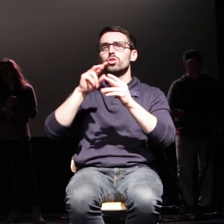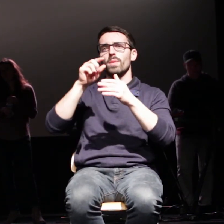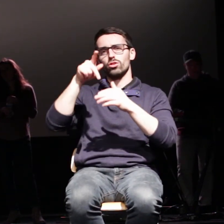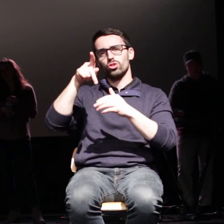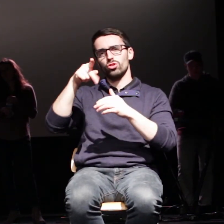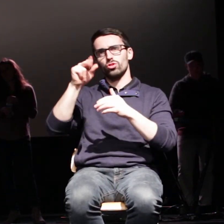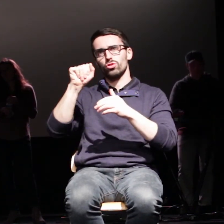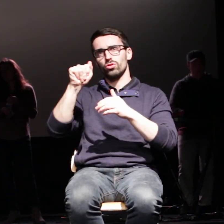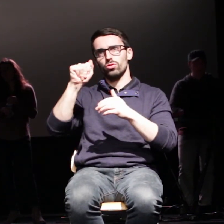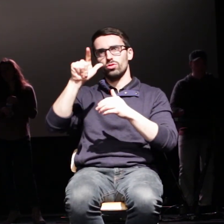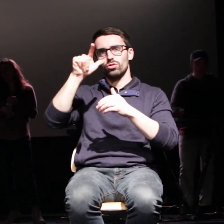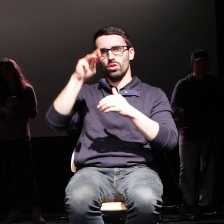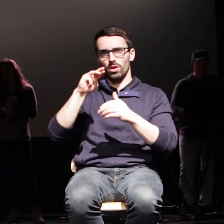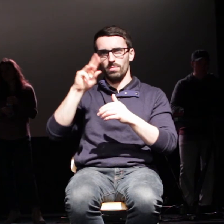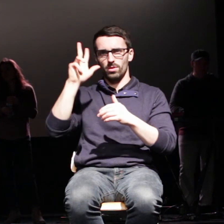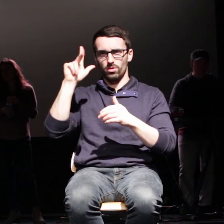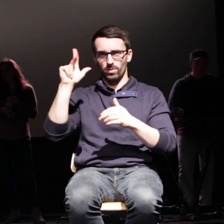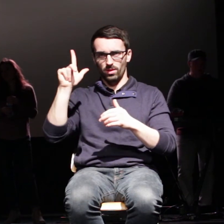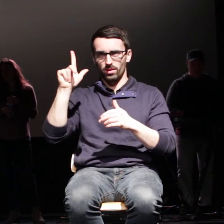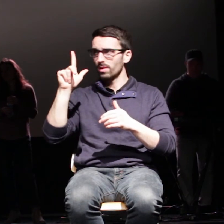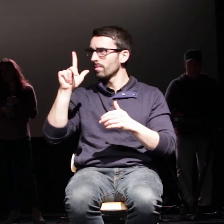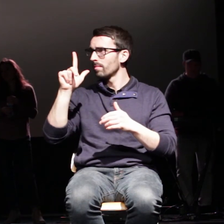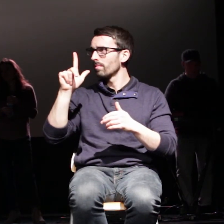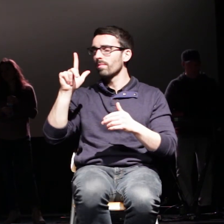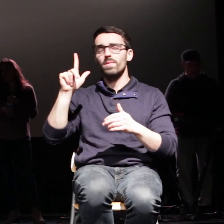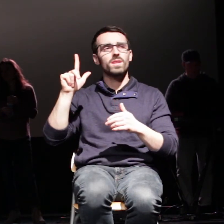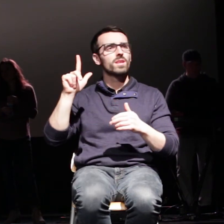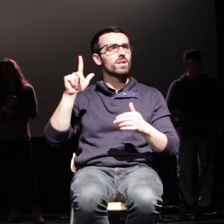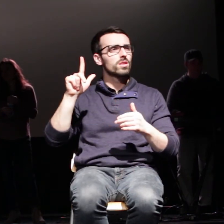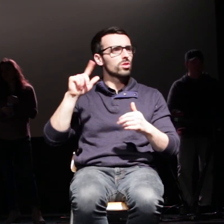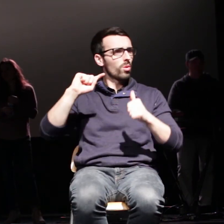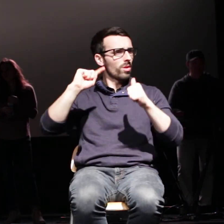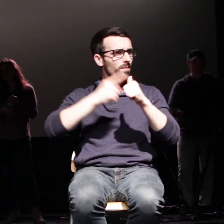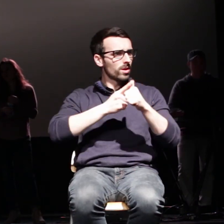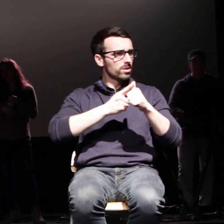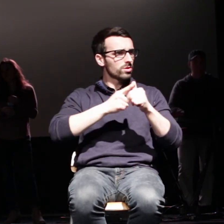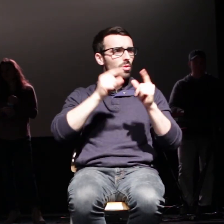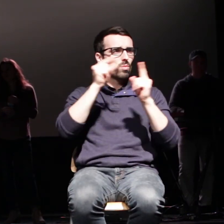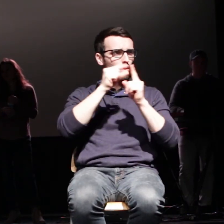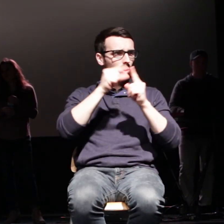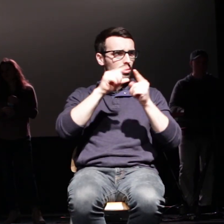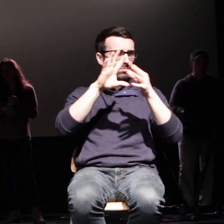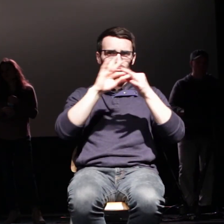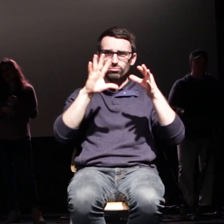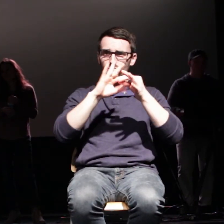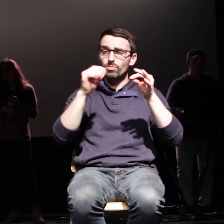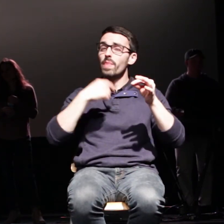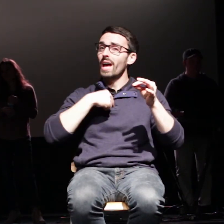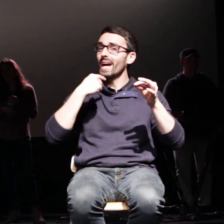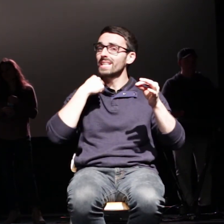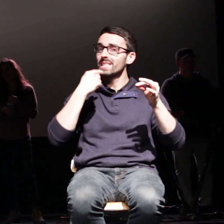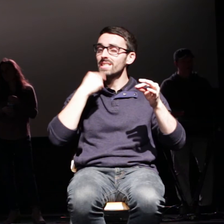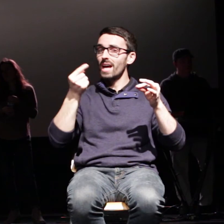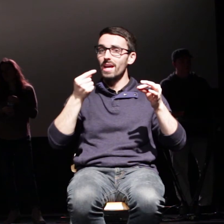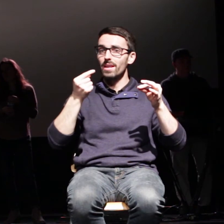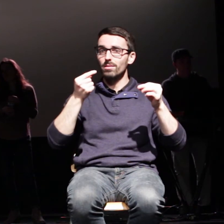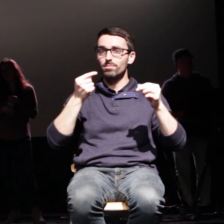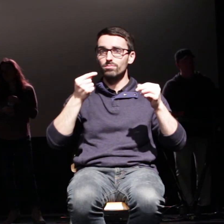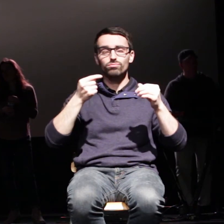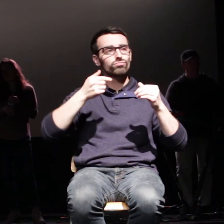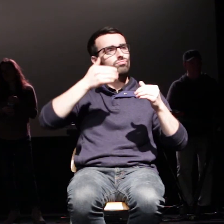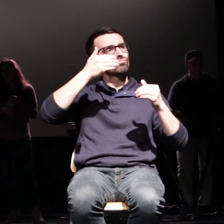23. And so the first words that I said publicly